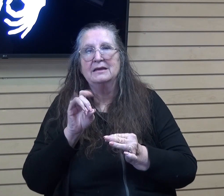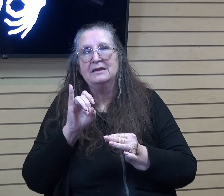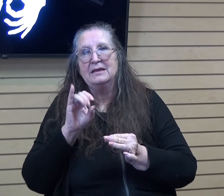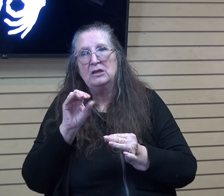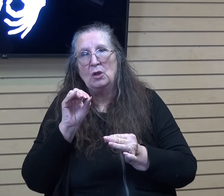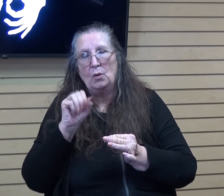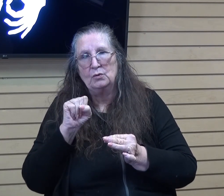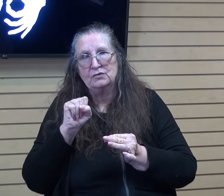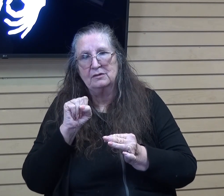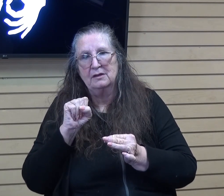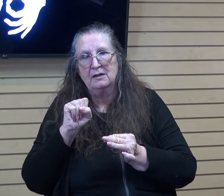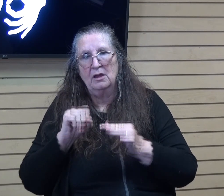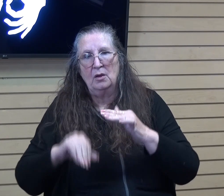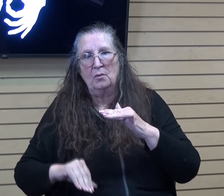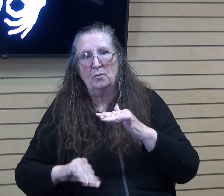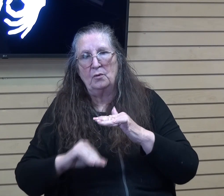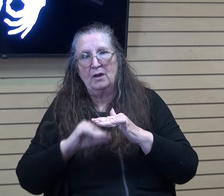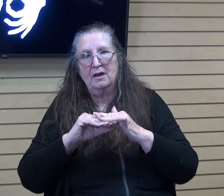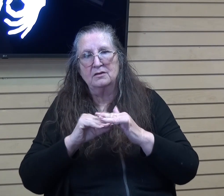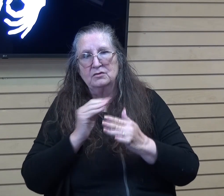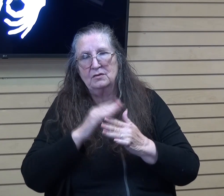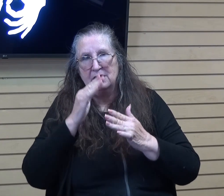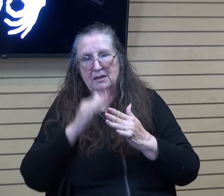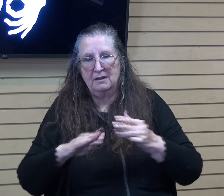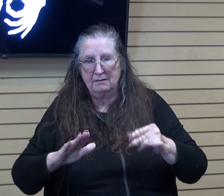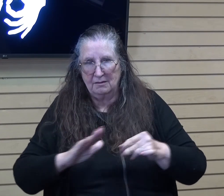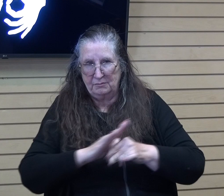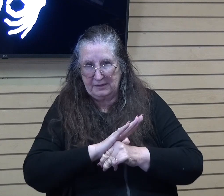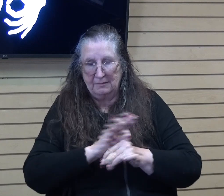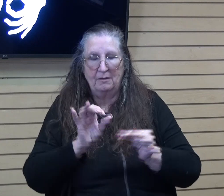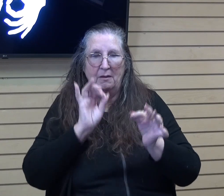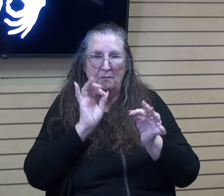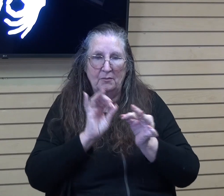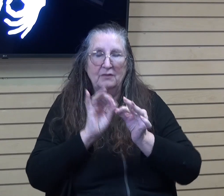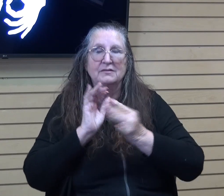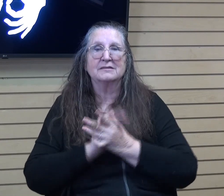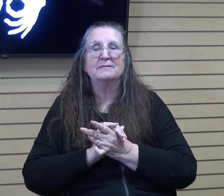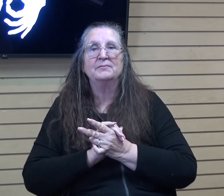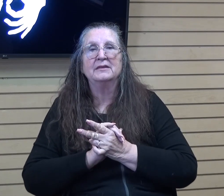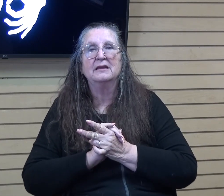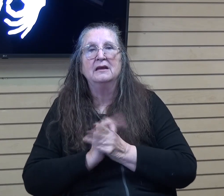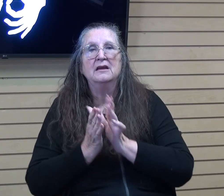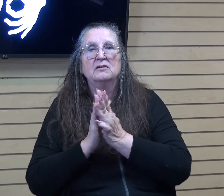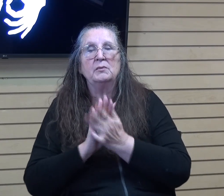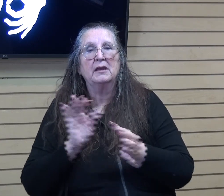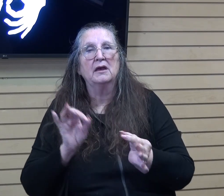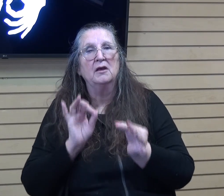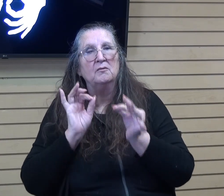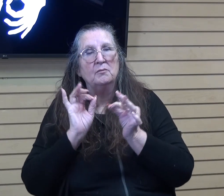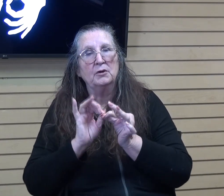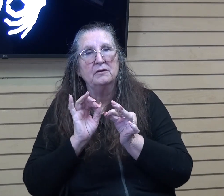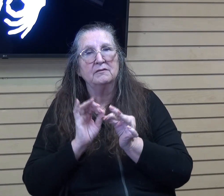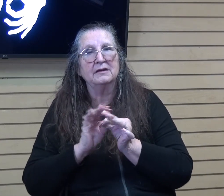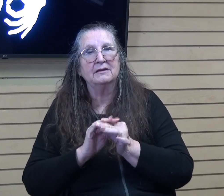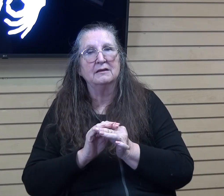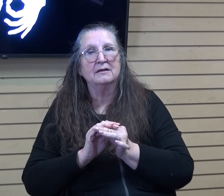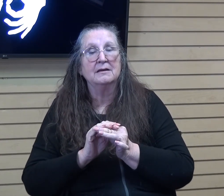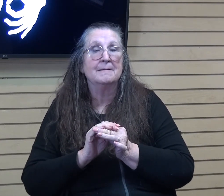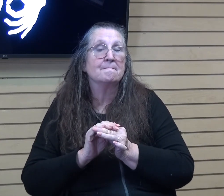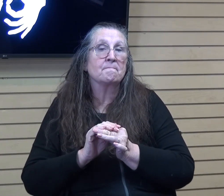brought to its end, completed or perfect. So to be perfect in this sense is